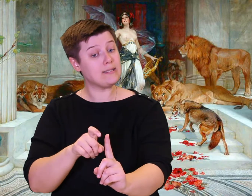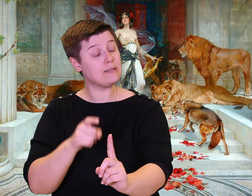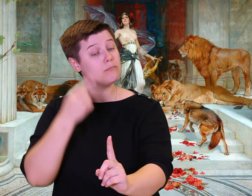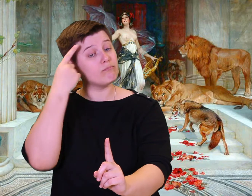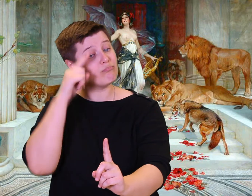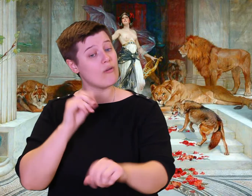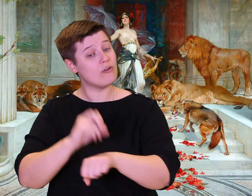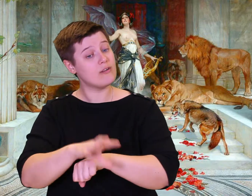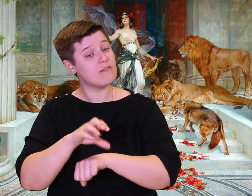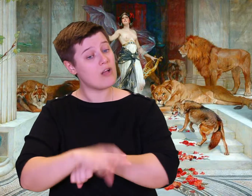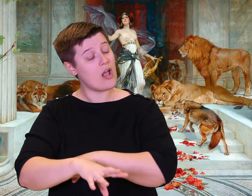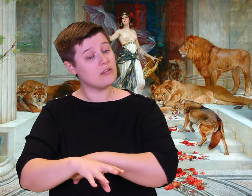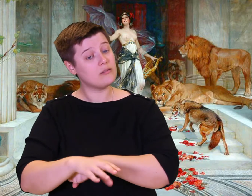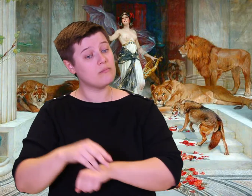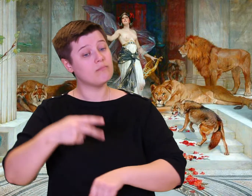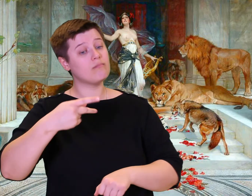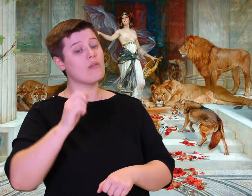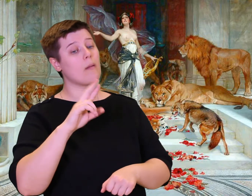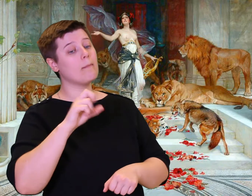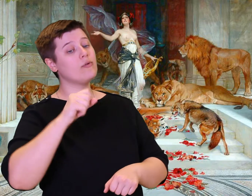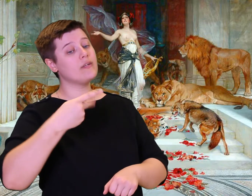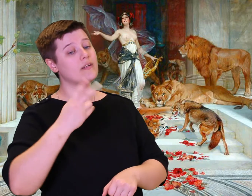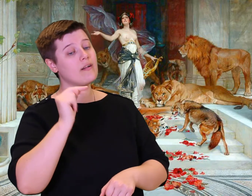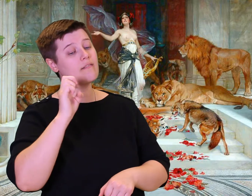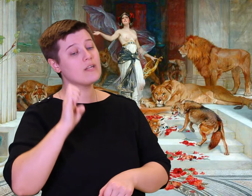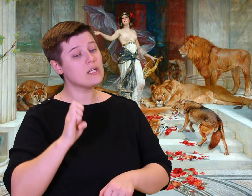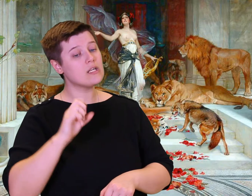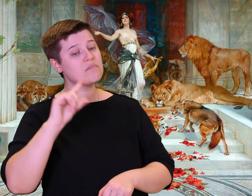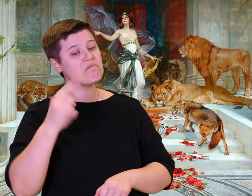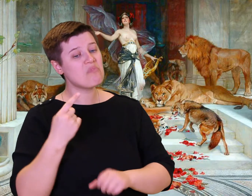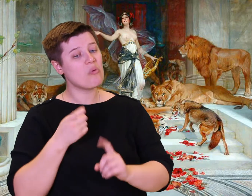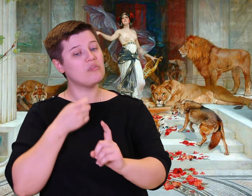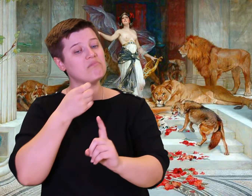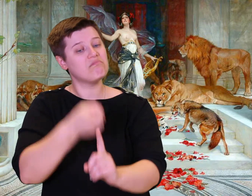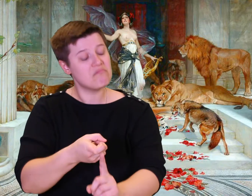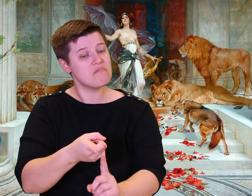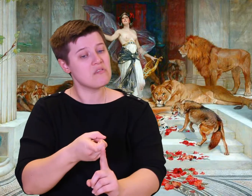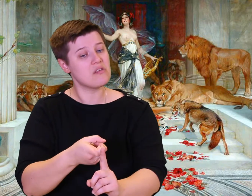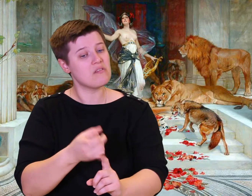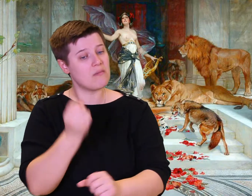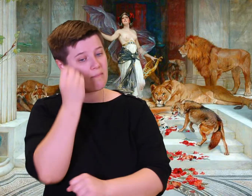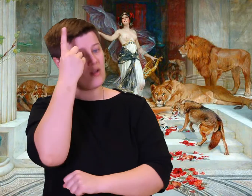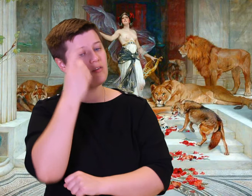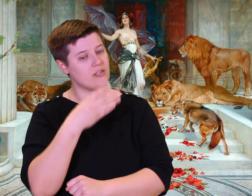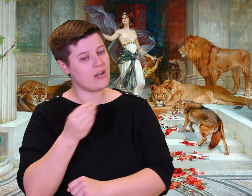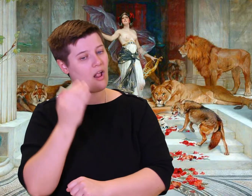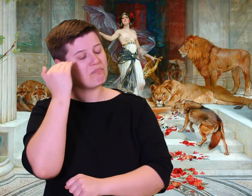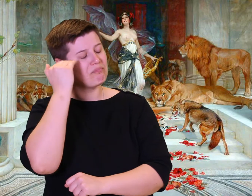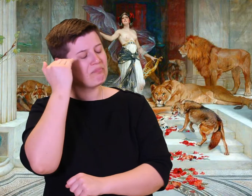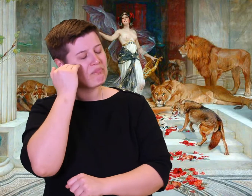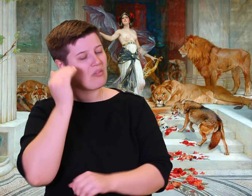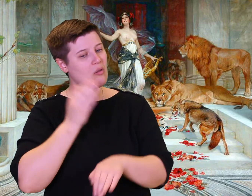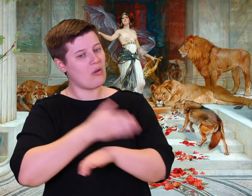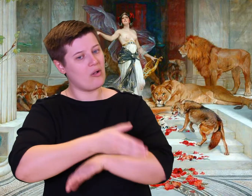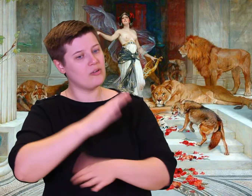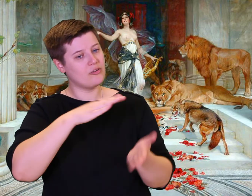Circe, I said, fulfill the vow you made to send me home. My heart now longs to go.